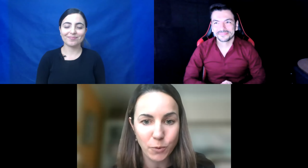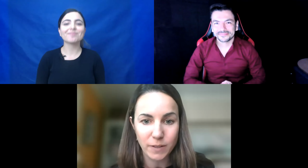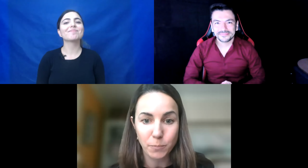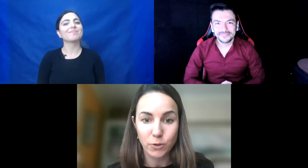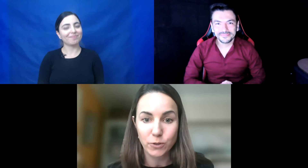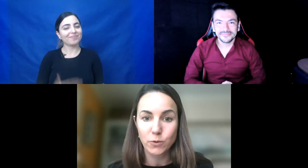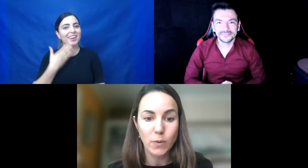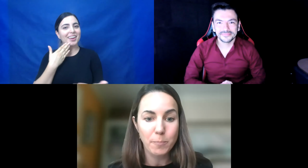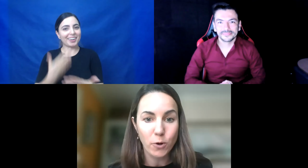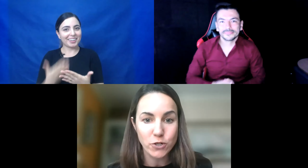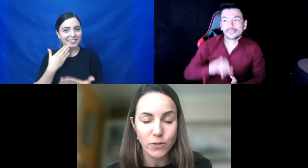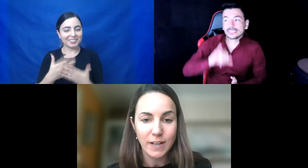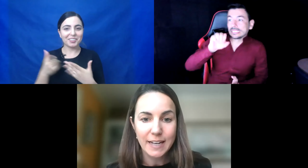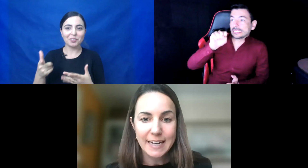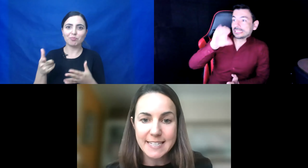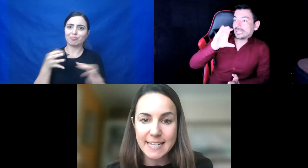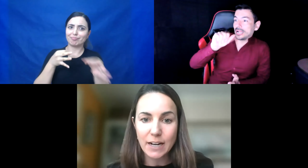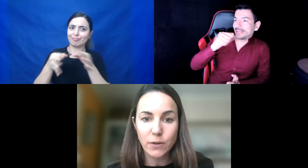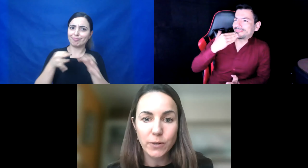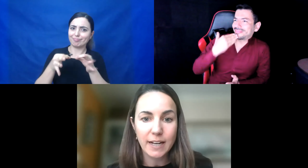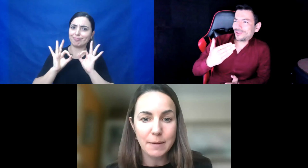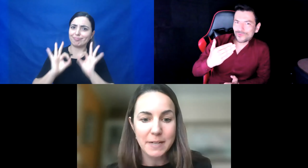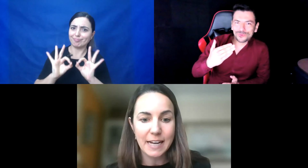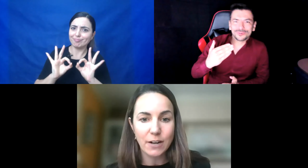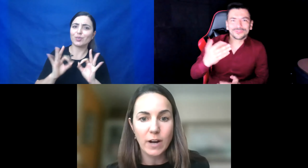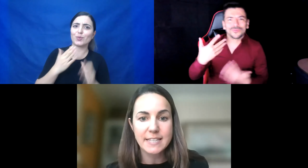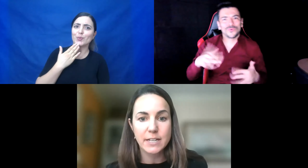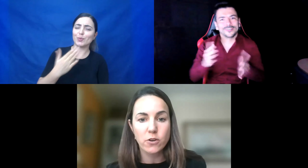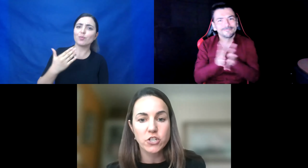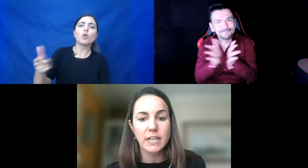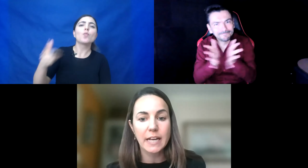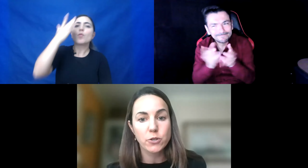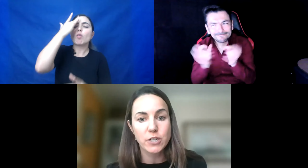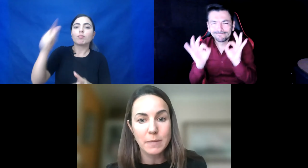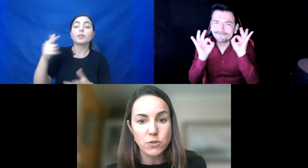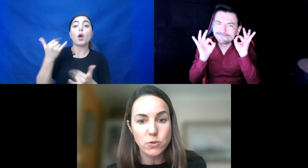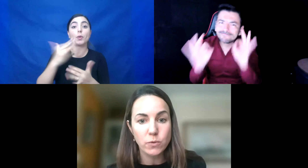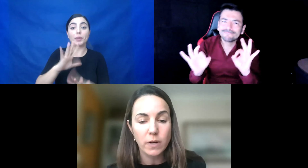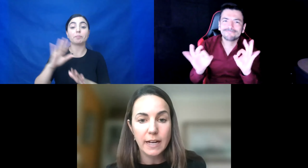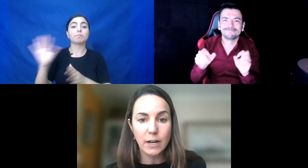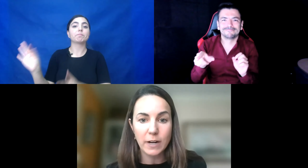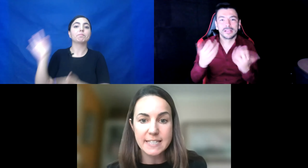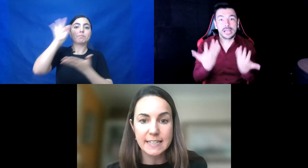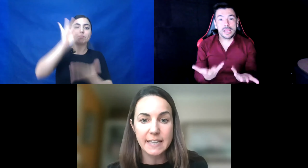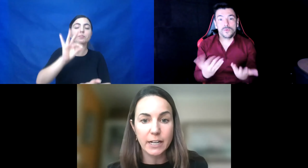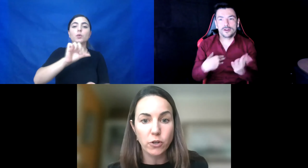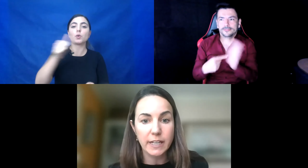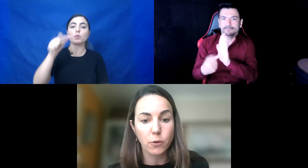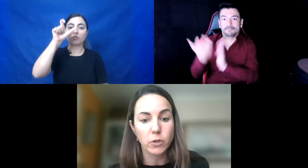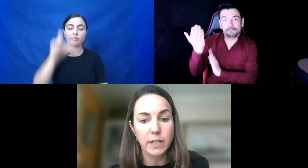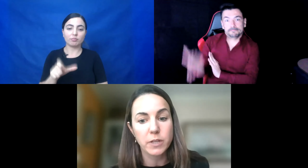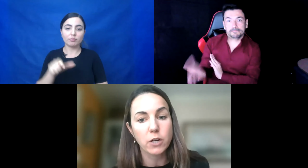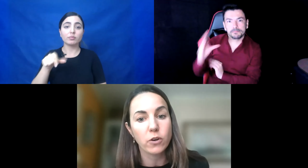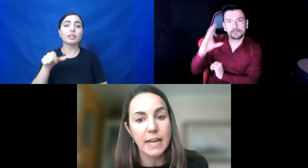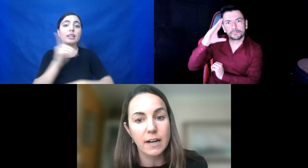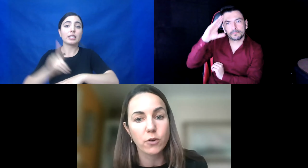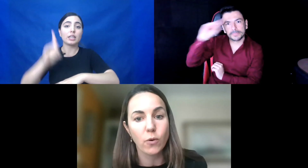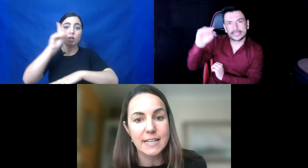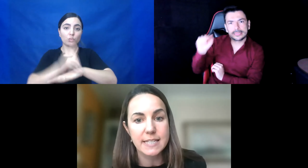Thank you very much, Jessica, for your kind remarks and your support. Now I'd like to invite Mr. Shigeo